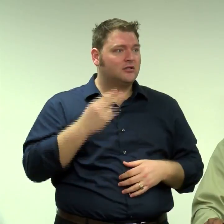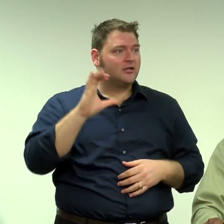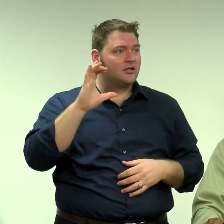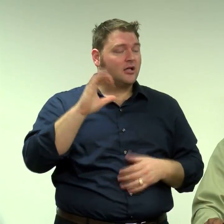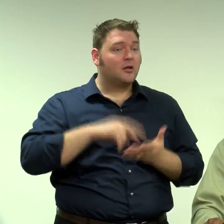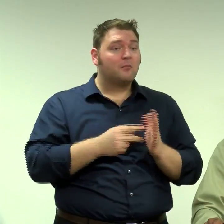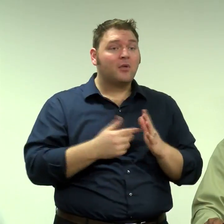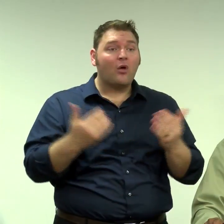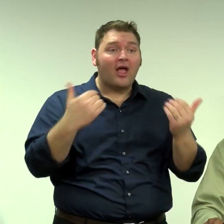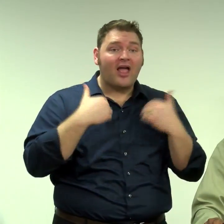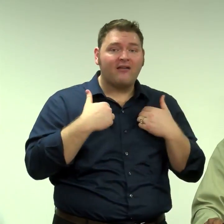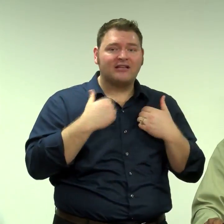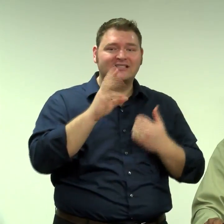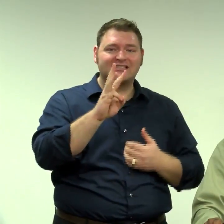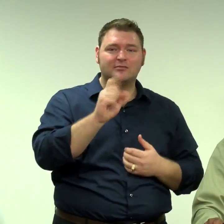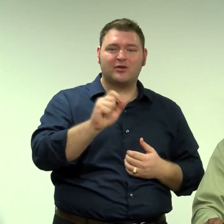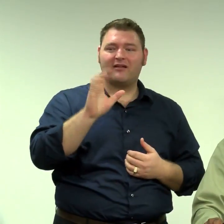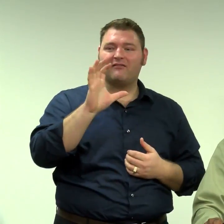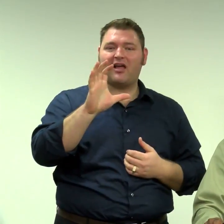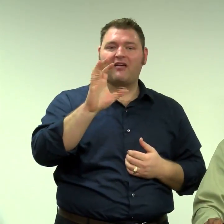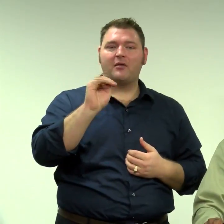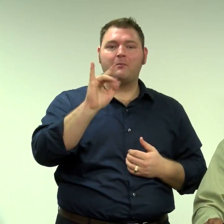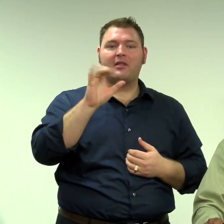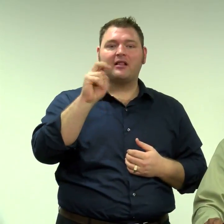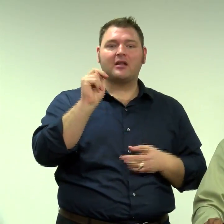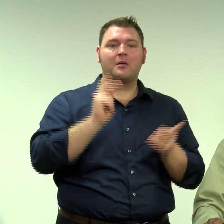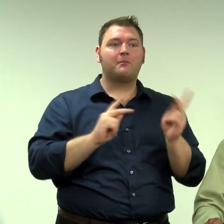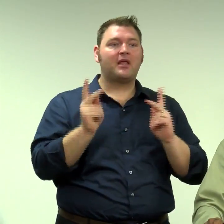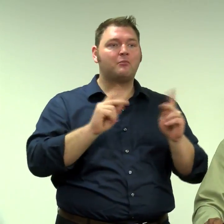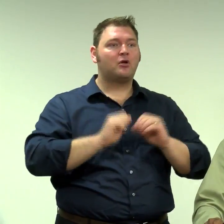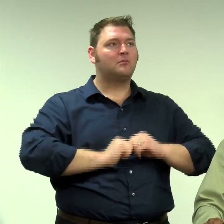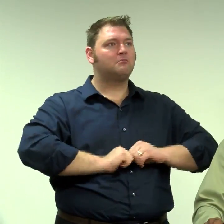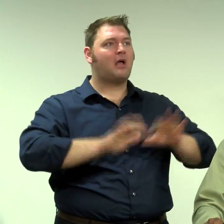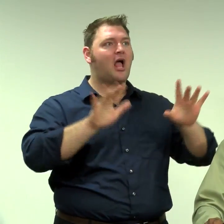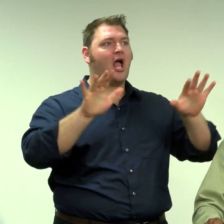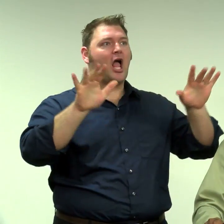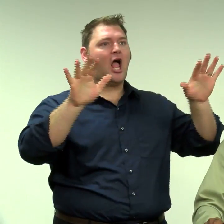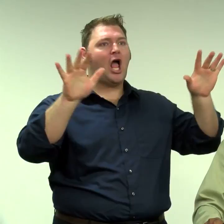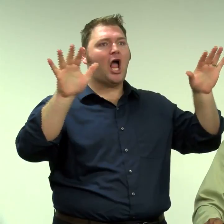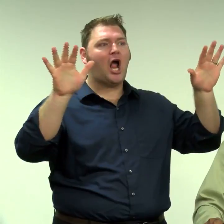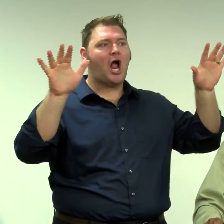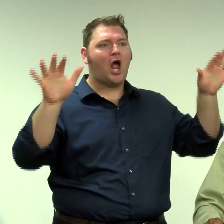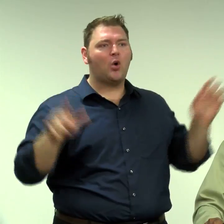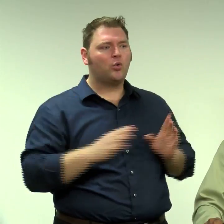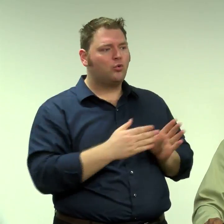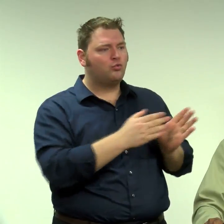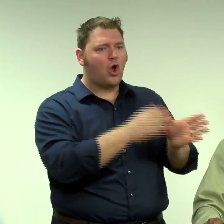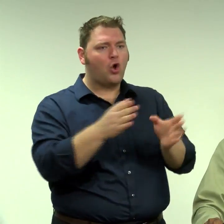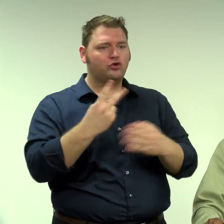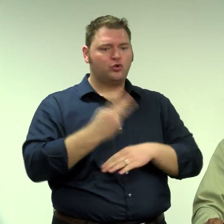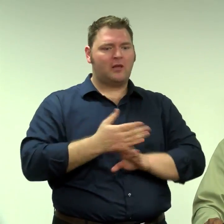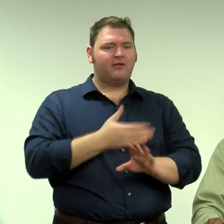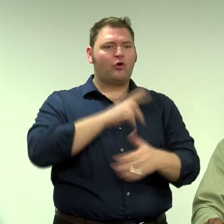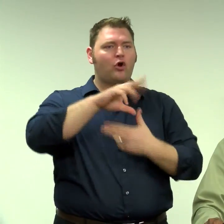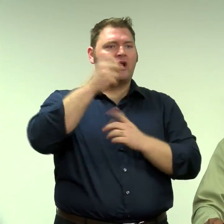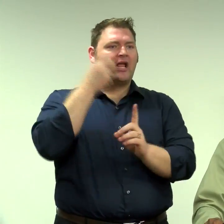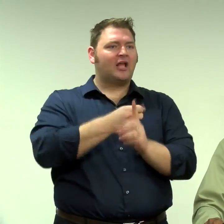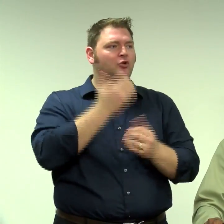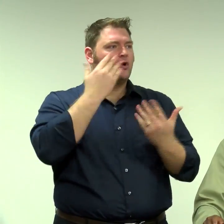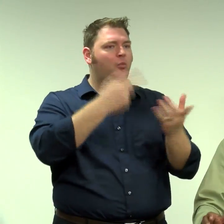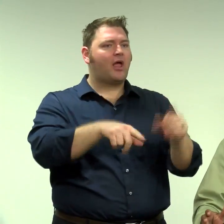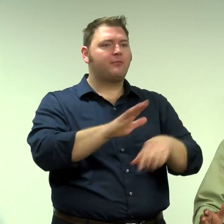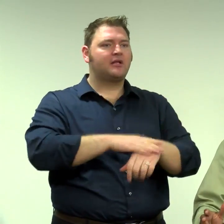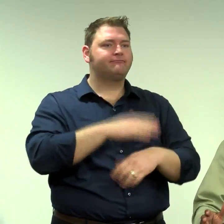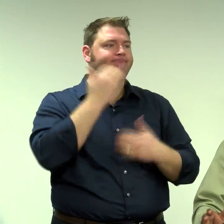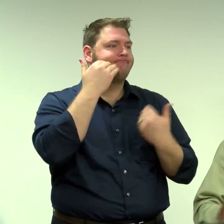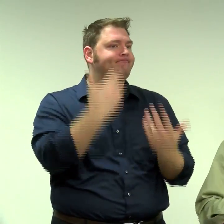people. You cannot put 6.5 million people on the road 2 days before a storm that you don't know where